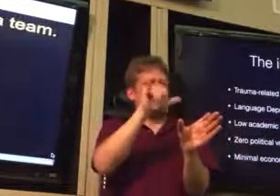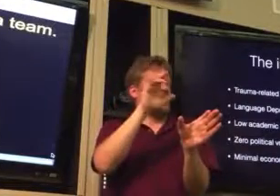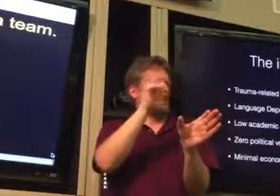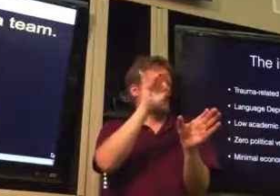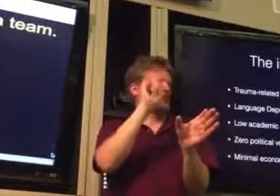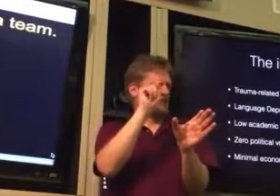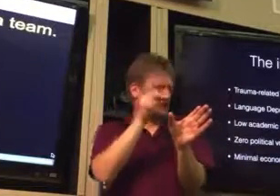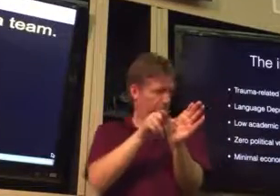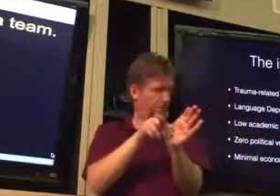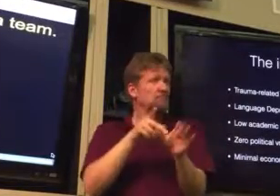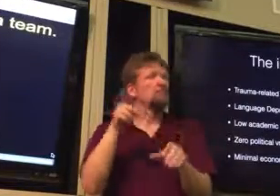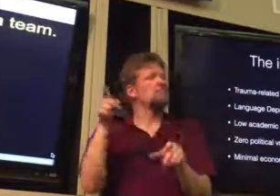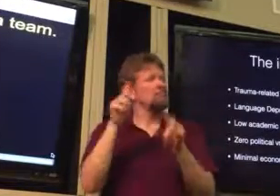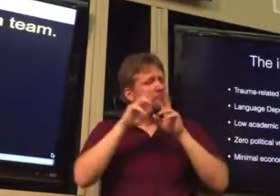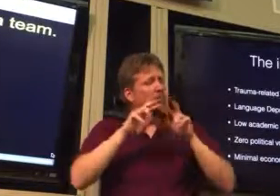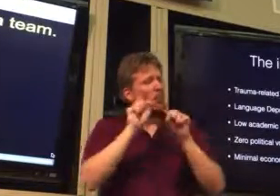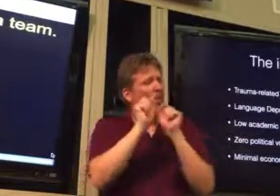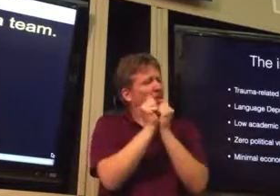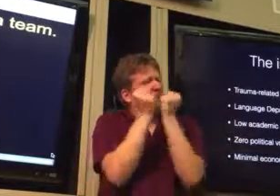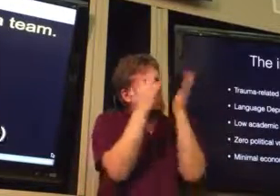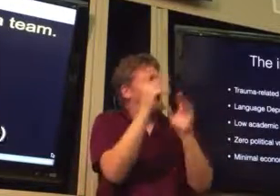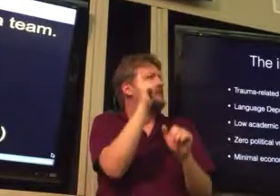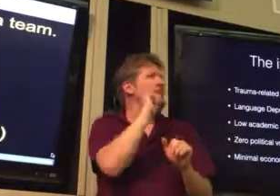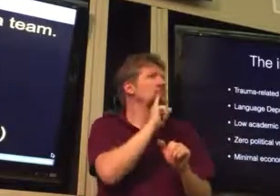some research. He's a psychologist.